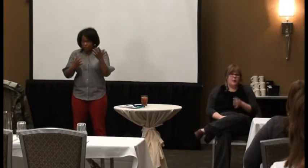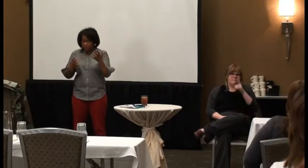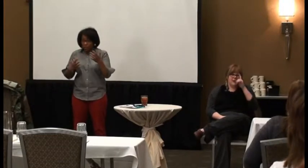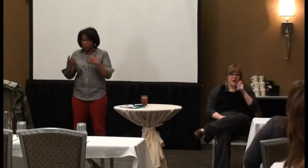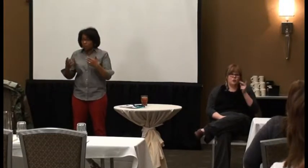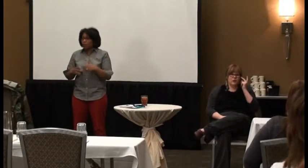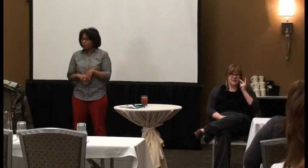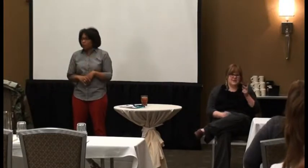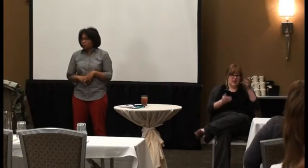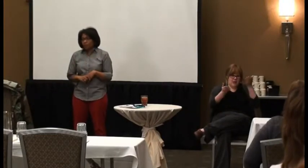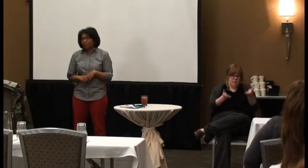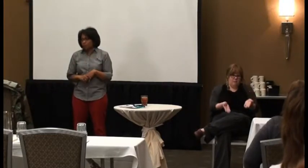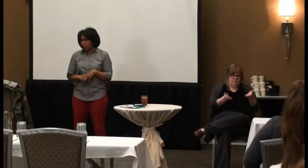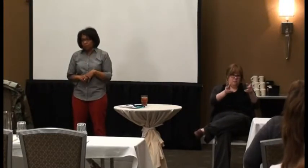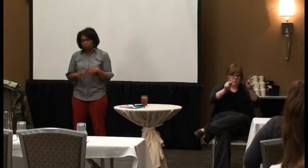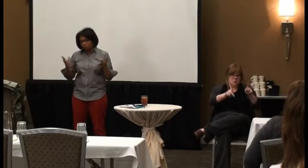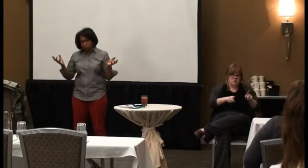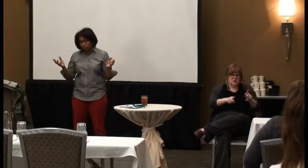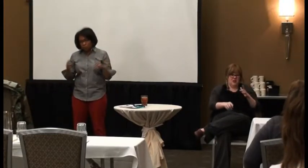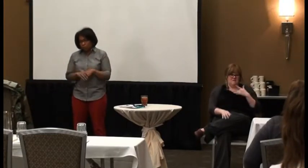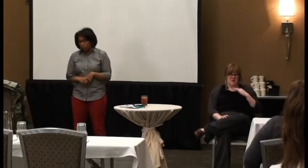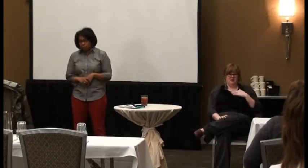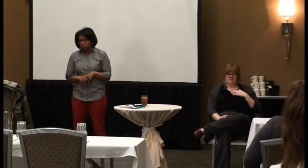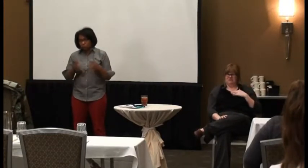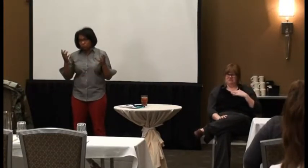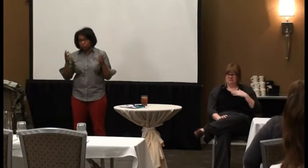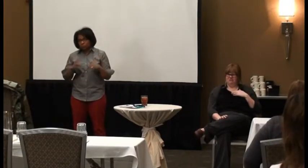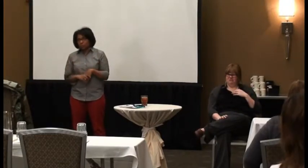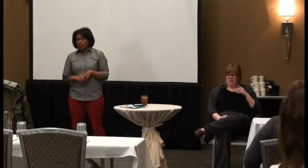the person and you think, you know what, they're just being, you know.